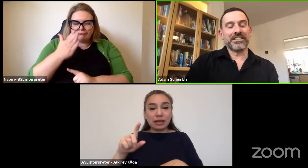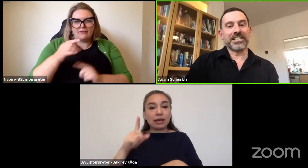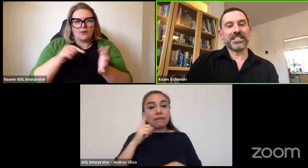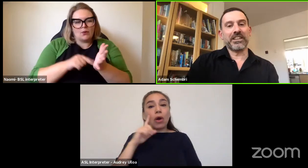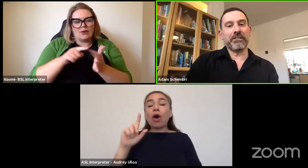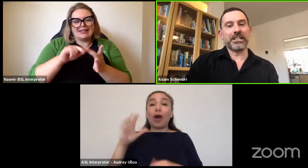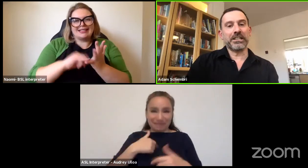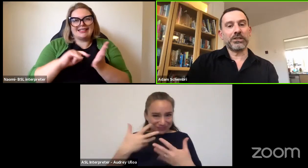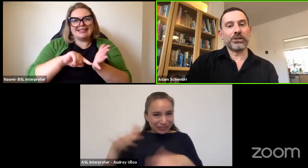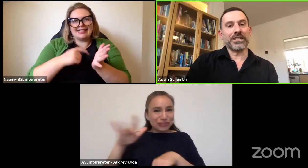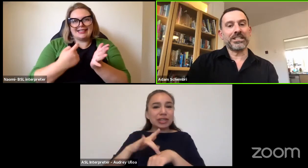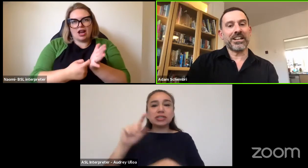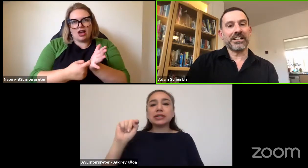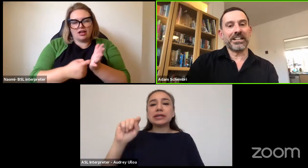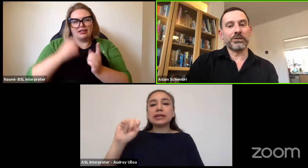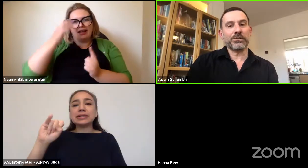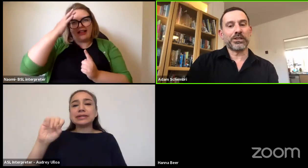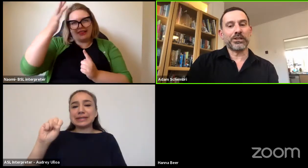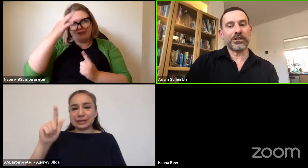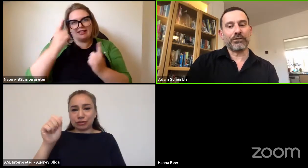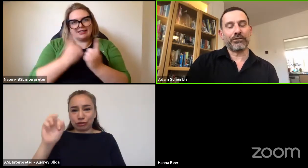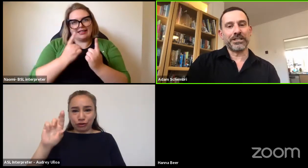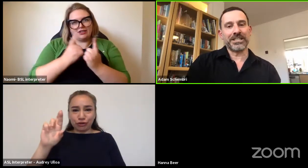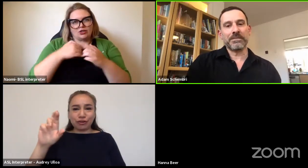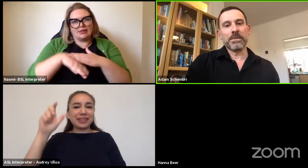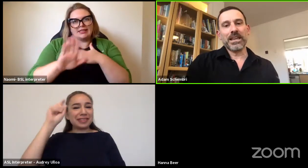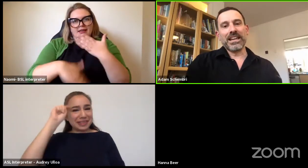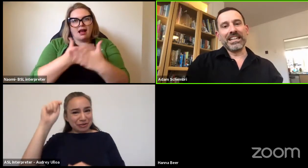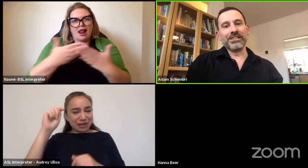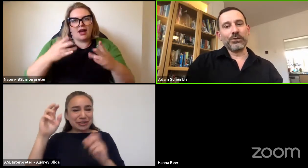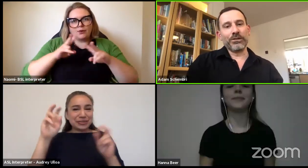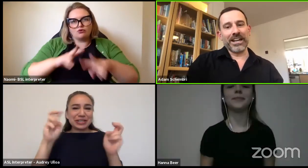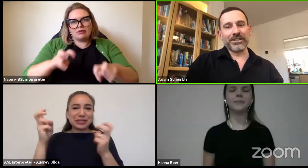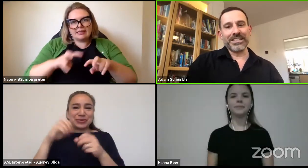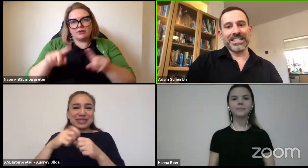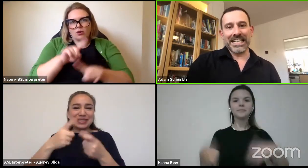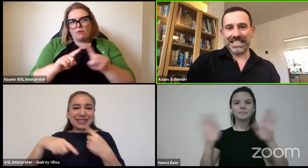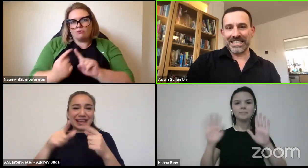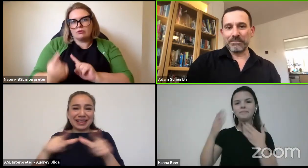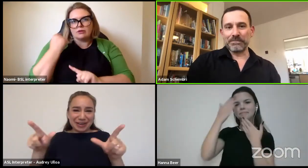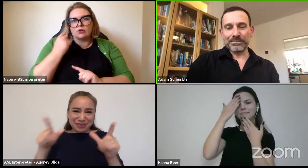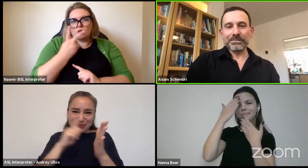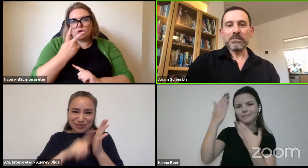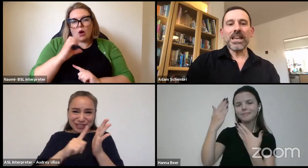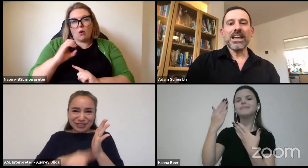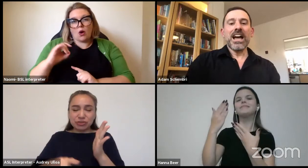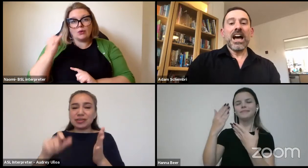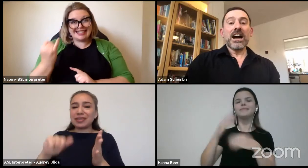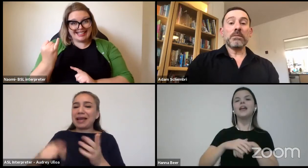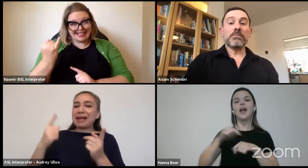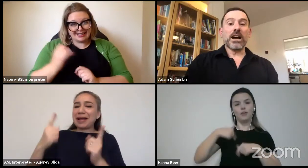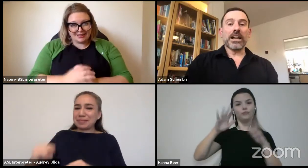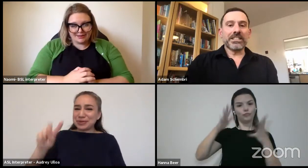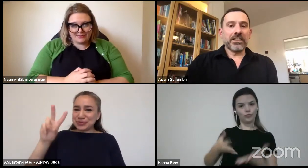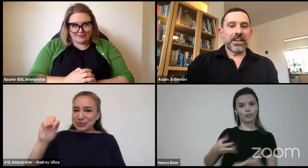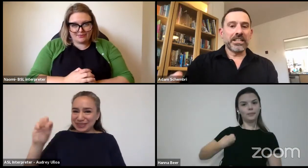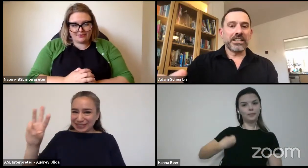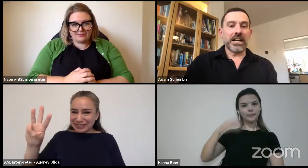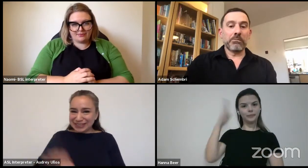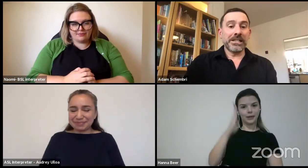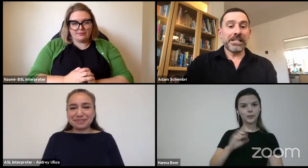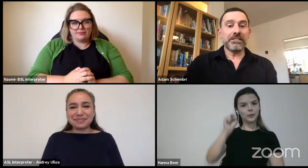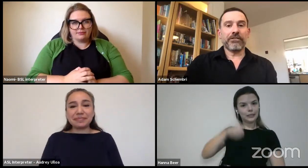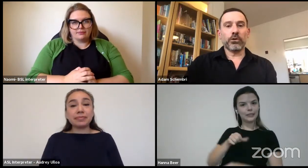the Theoretical Issues in Sign Language Research Conference in 2006. I'd like to